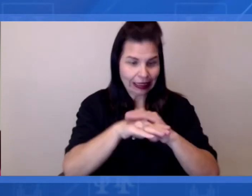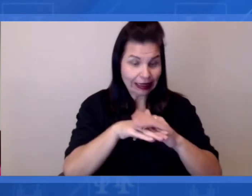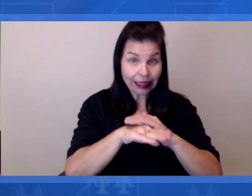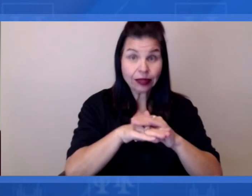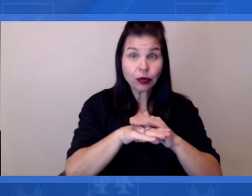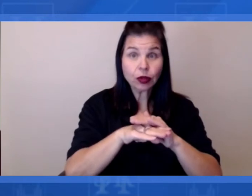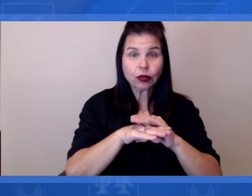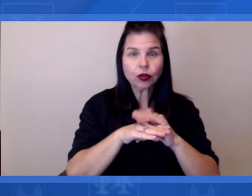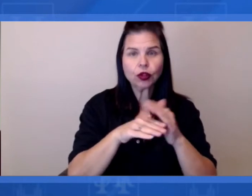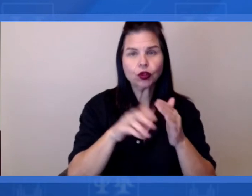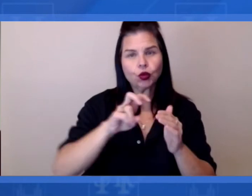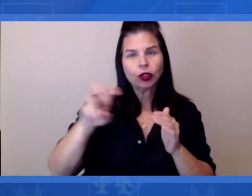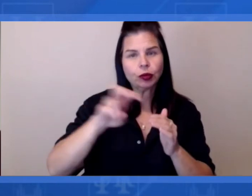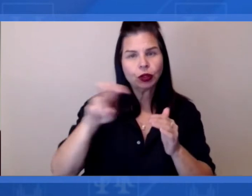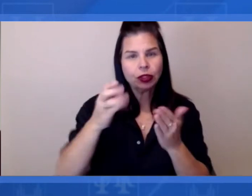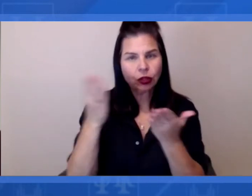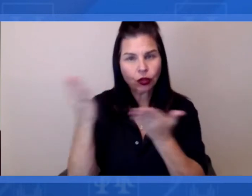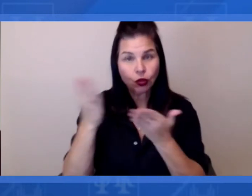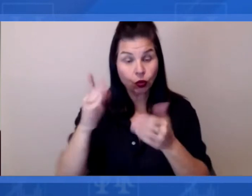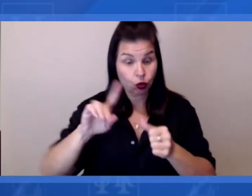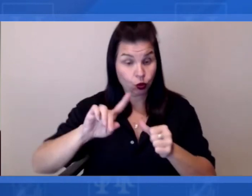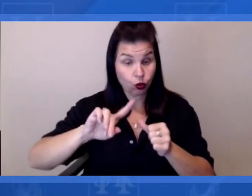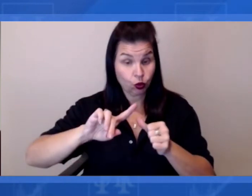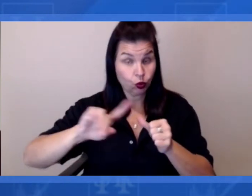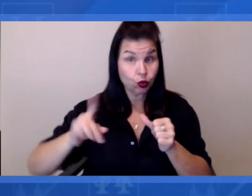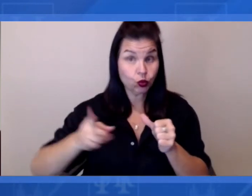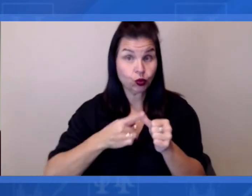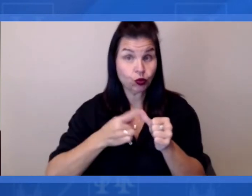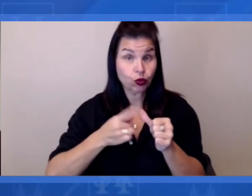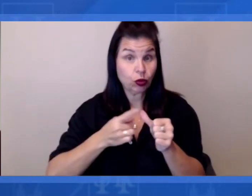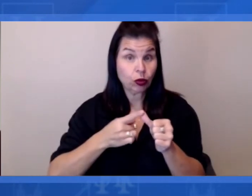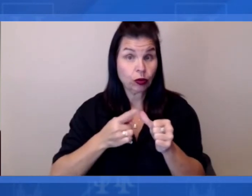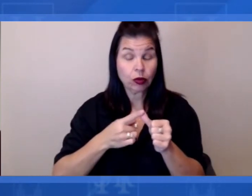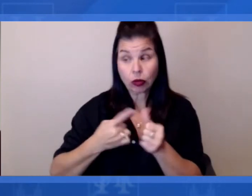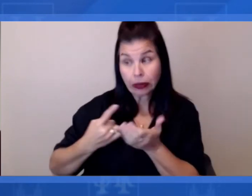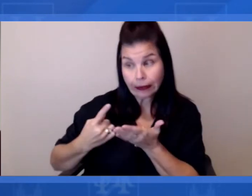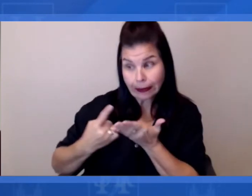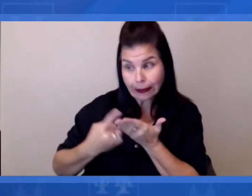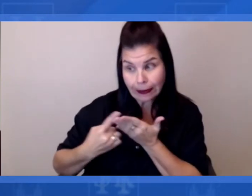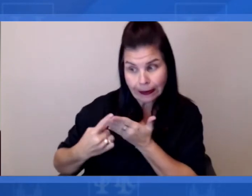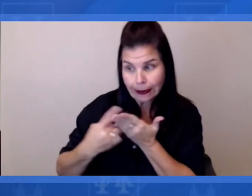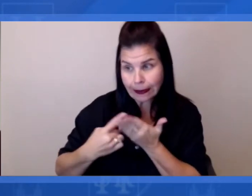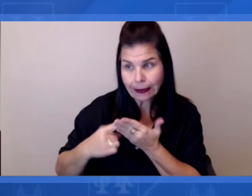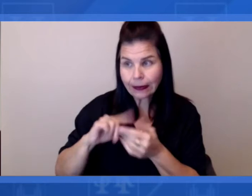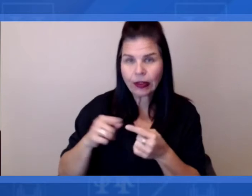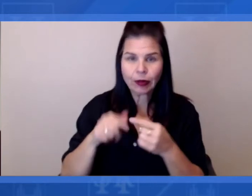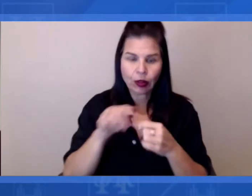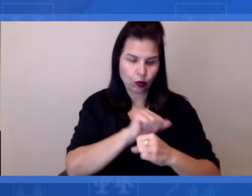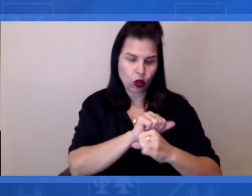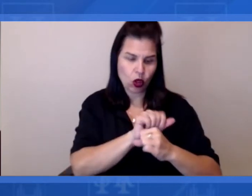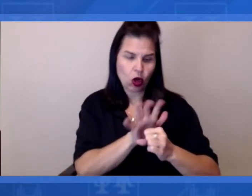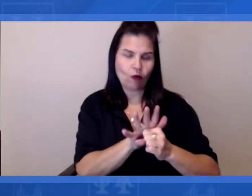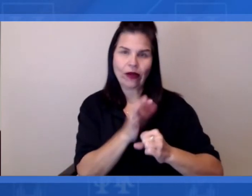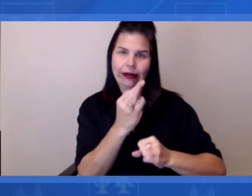services. And to start with, I want to talk a bit about COVID-19.